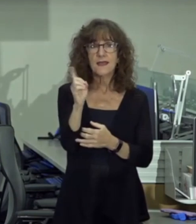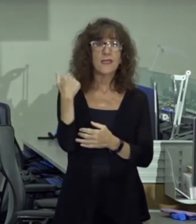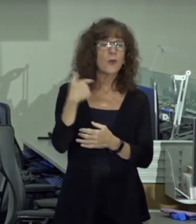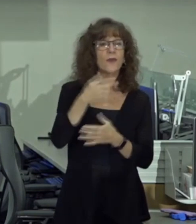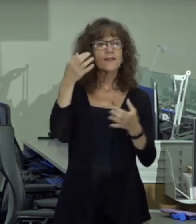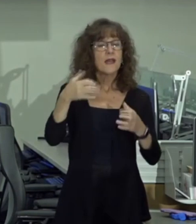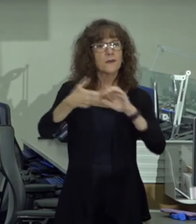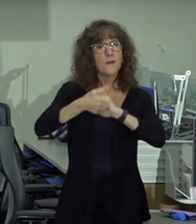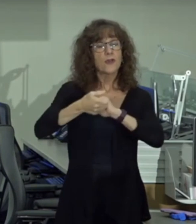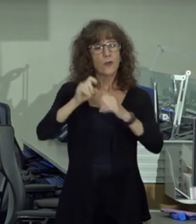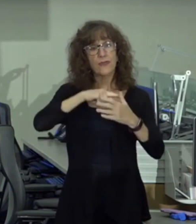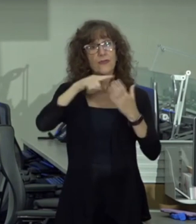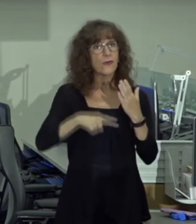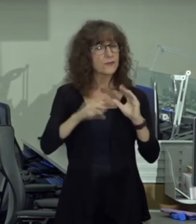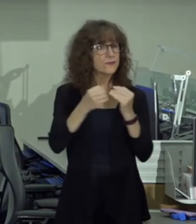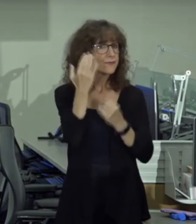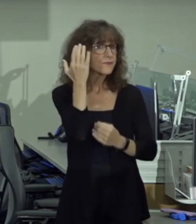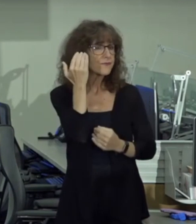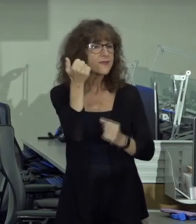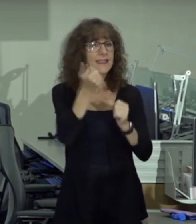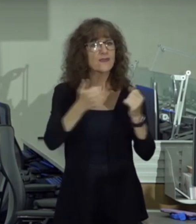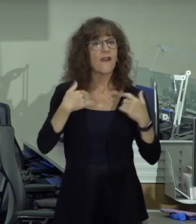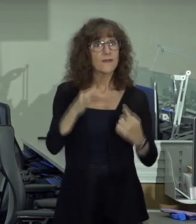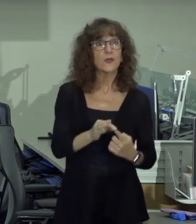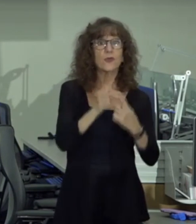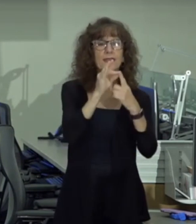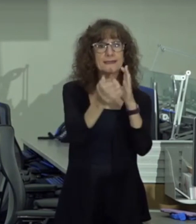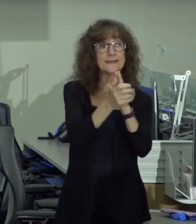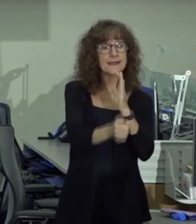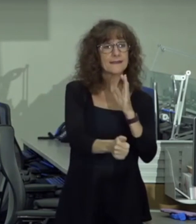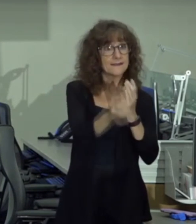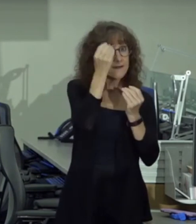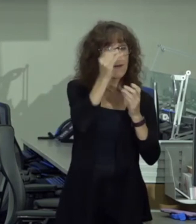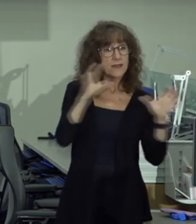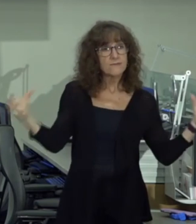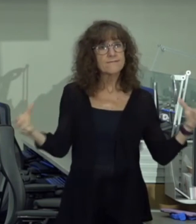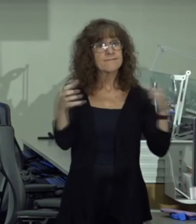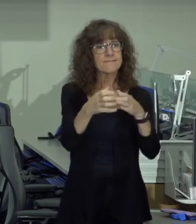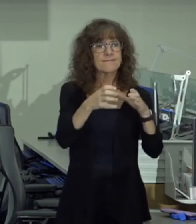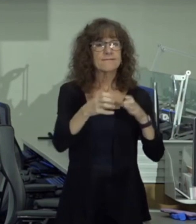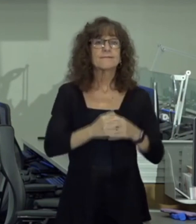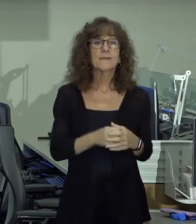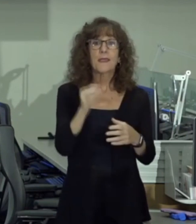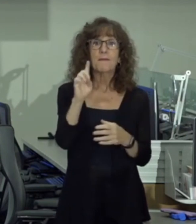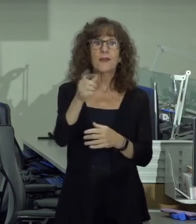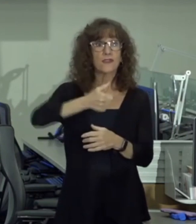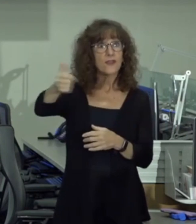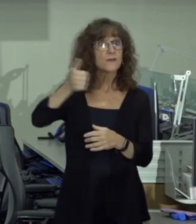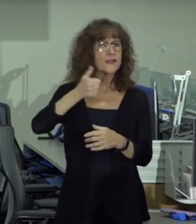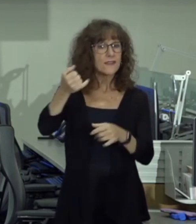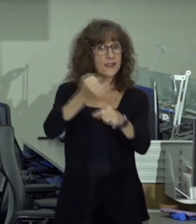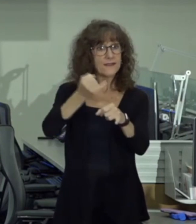chosen to partner with these organizations because they each bring a unique set of skills and information to the table. The Maryland